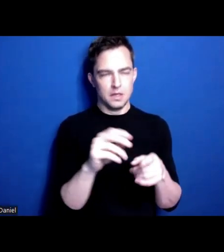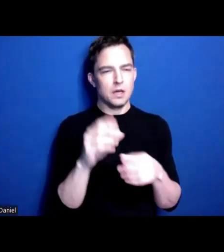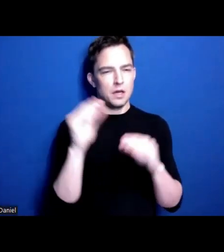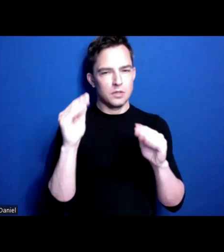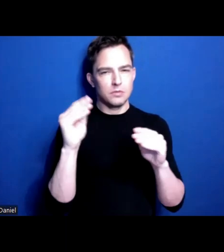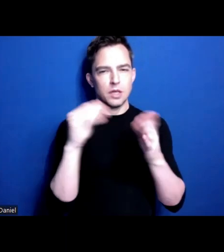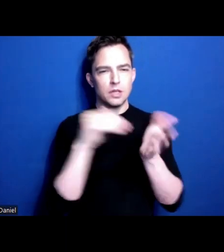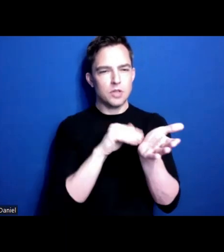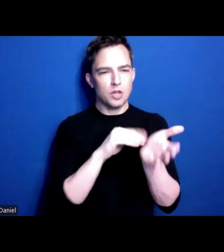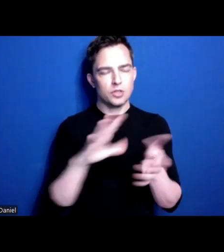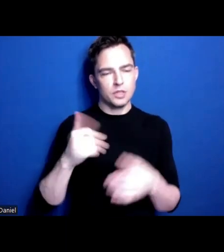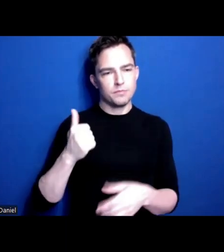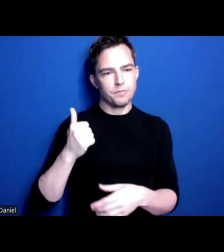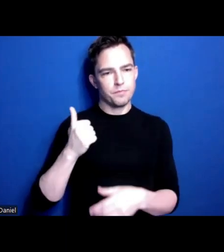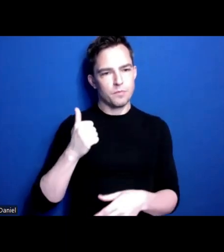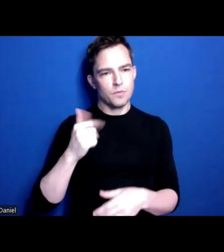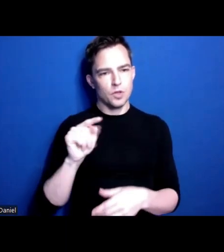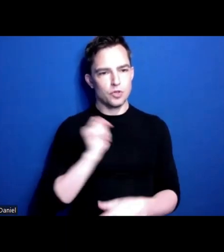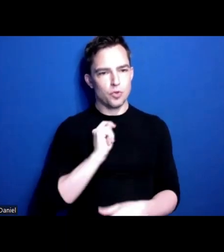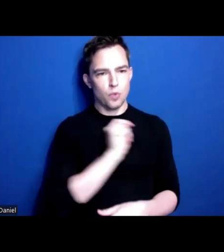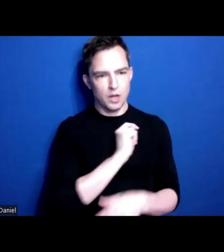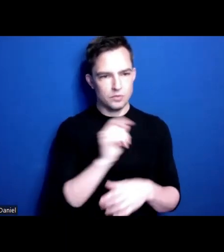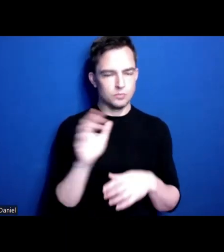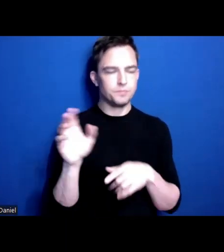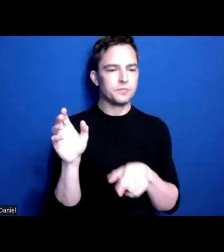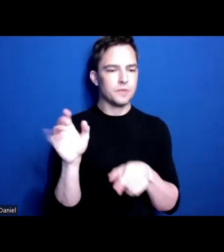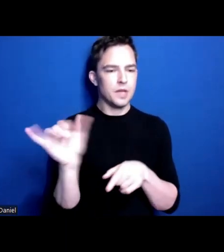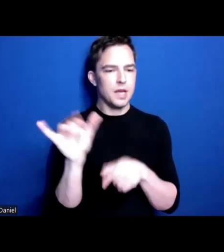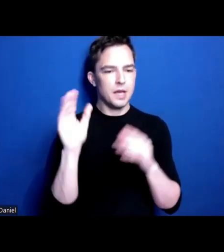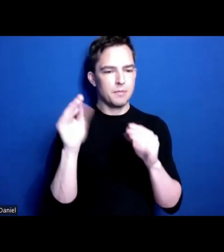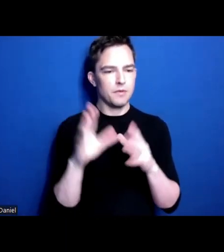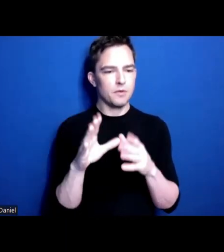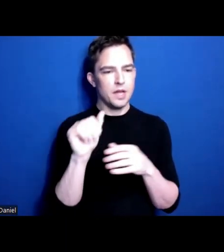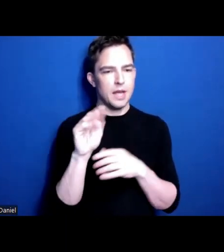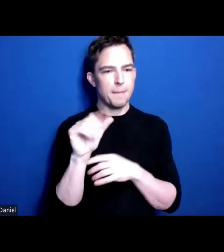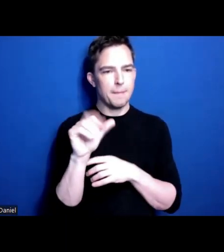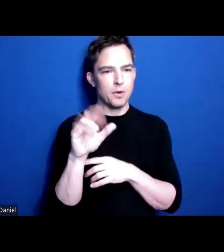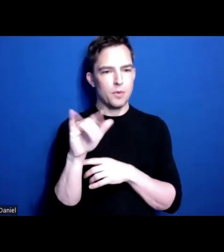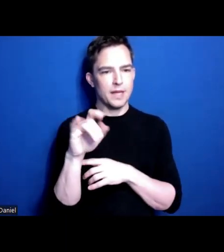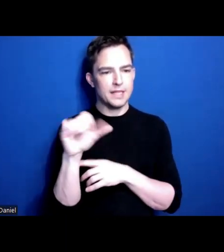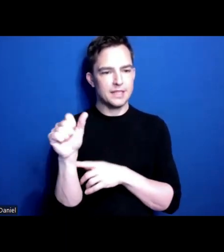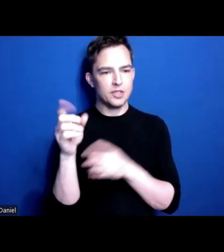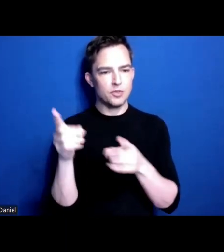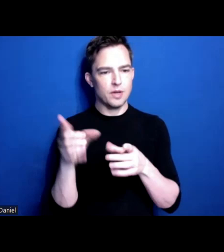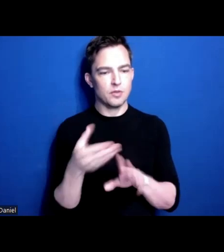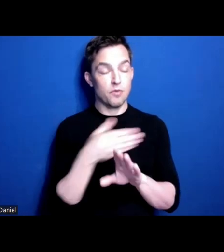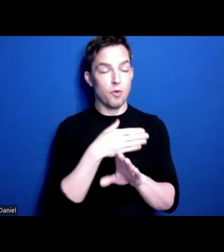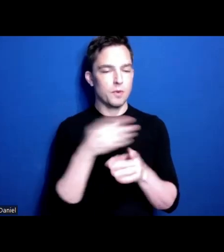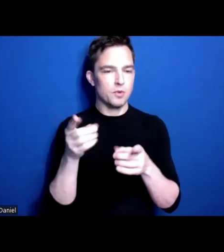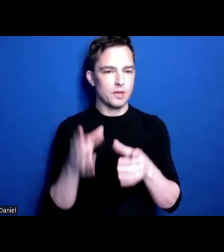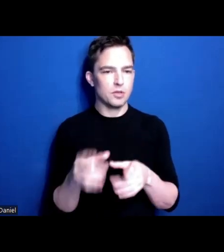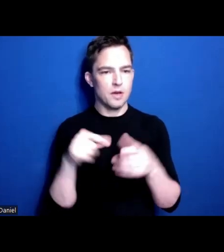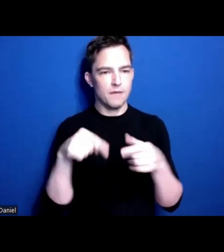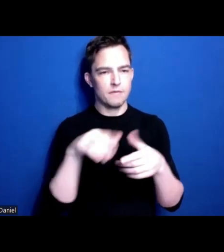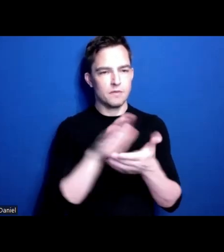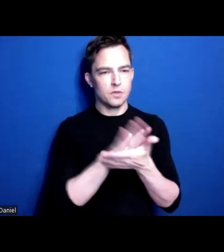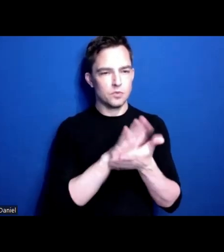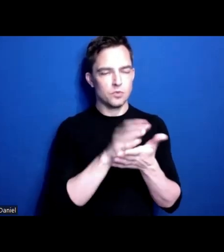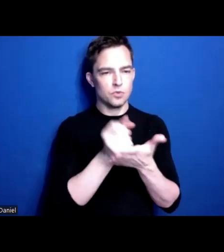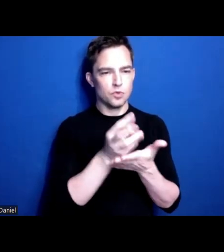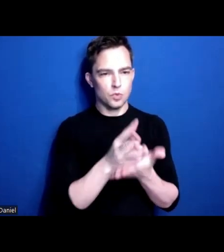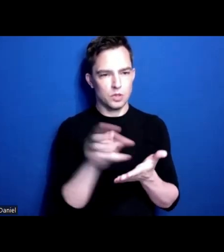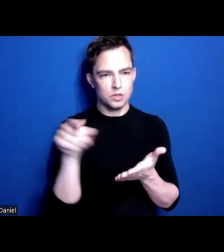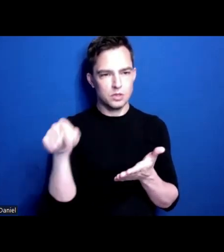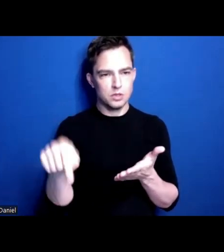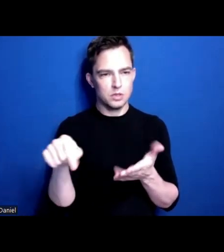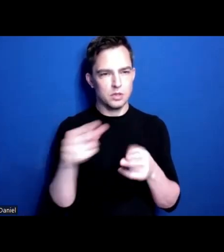social worker, social work educator, and professor emeritus and former director of the School of Social Work at what's now